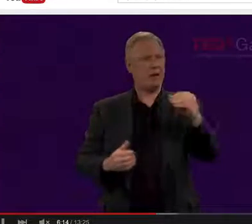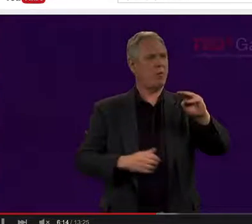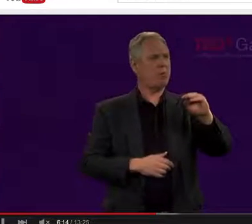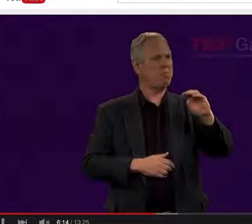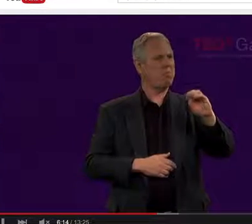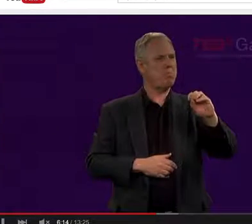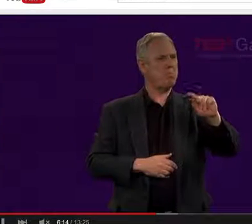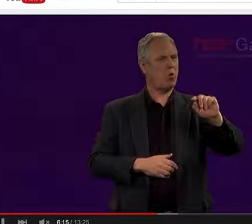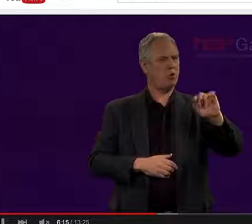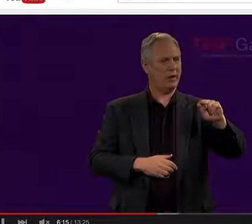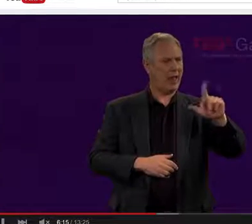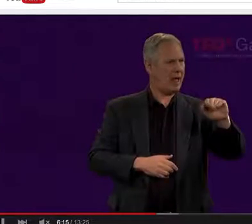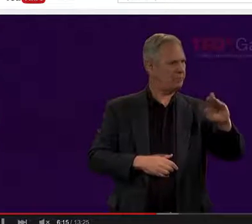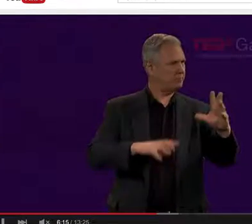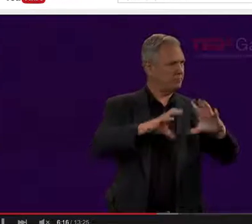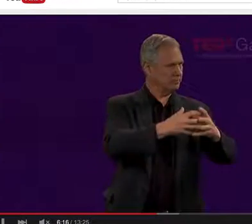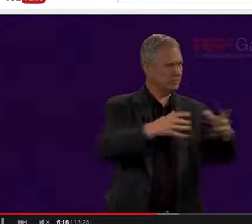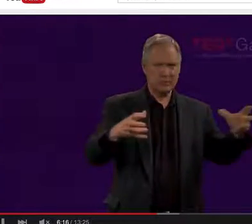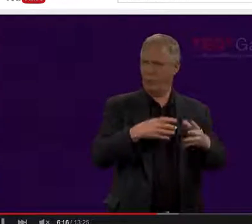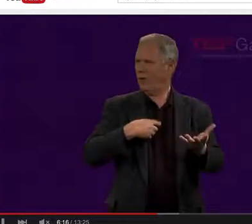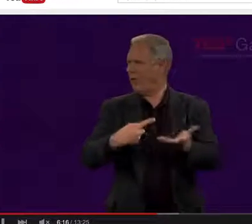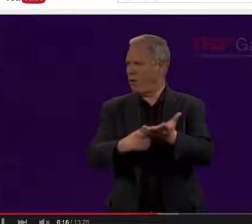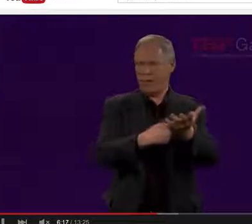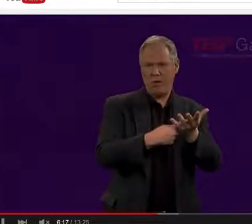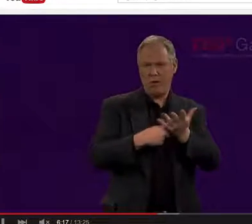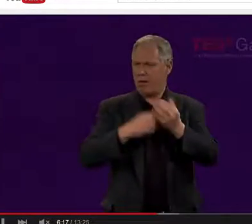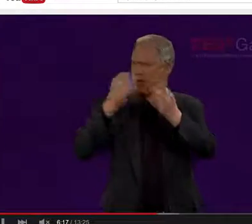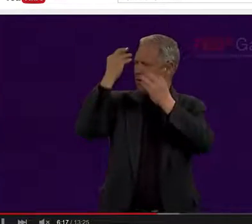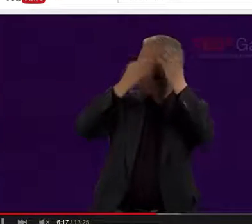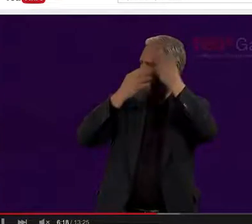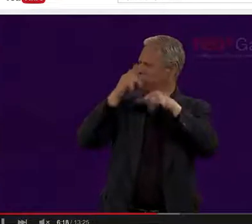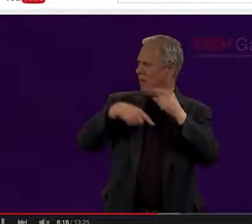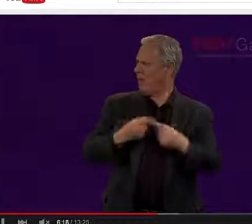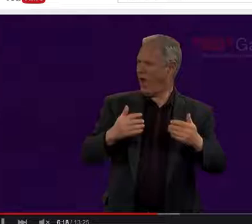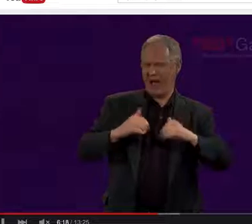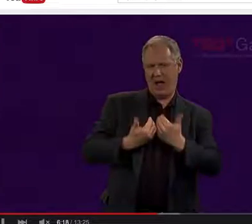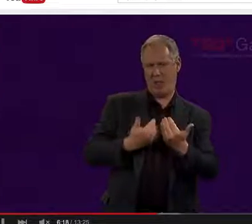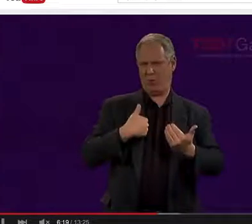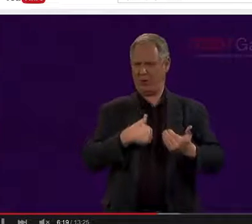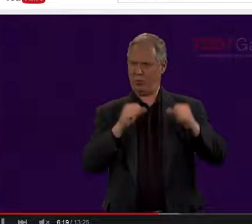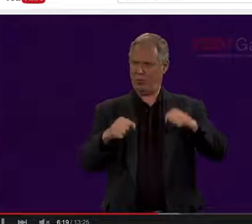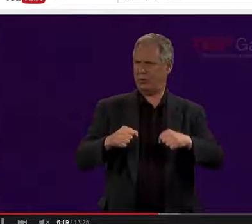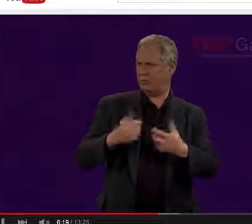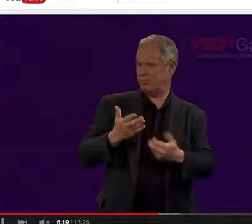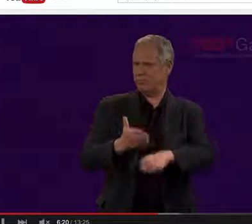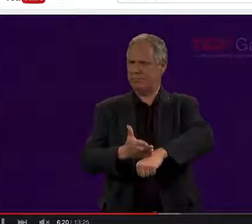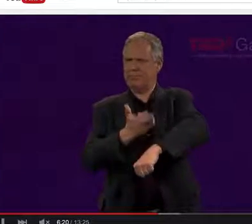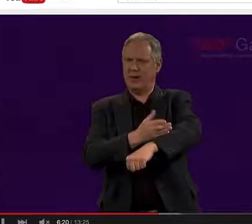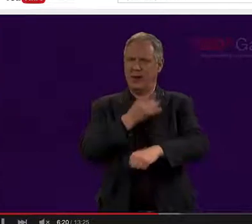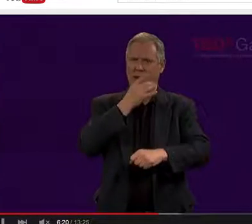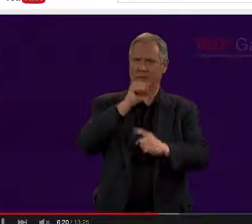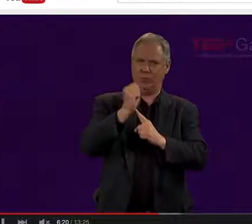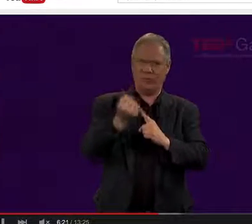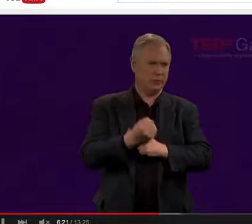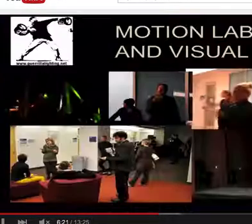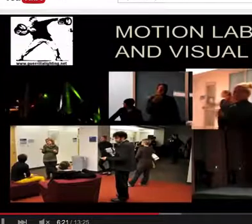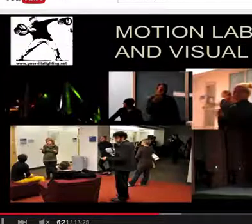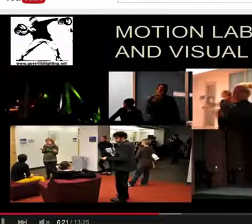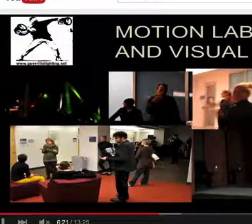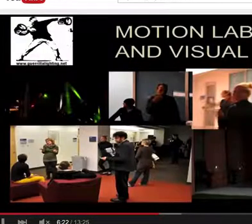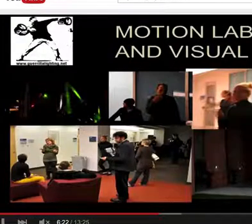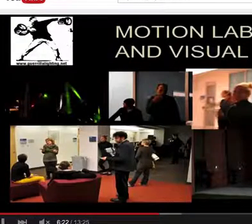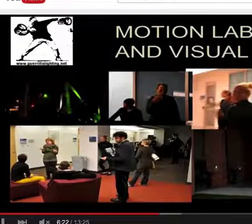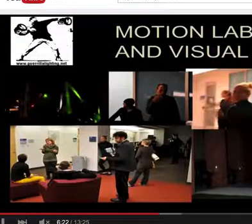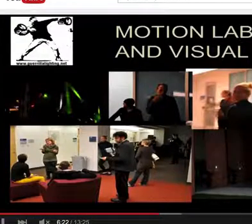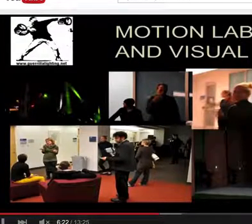I was talking to two of my classes, and we were discussing how can we improve